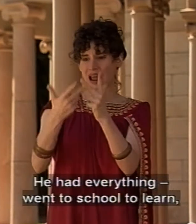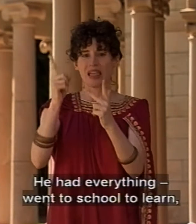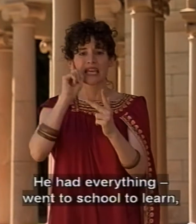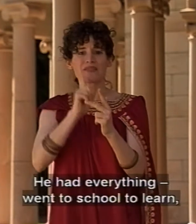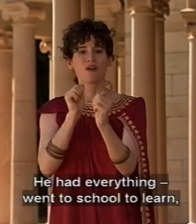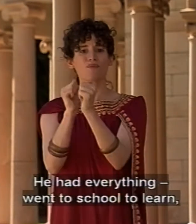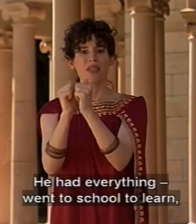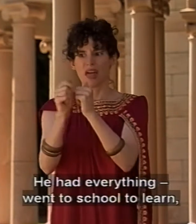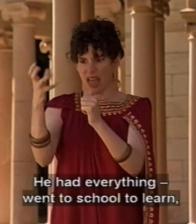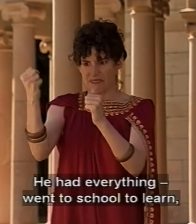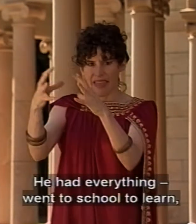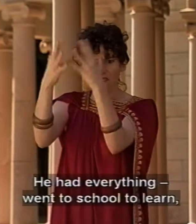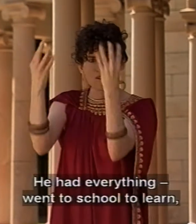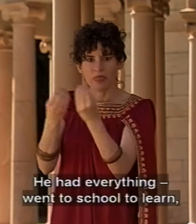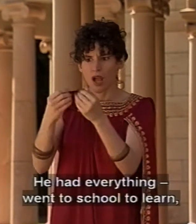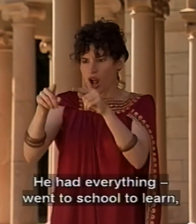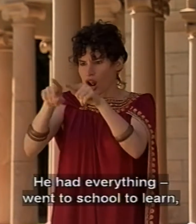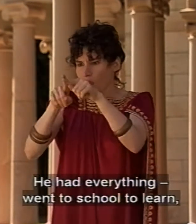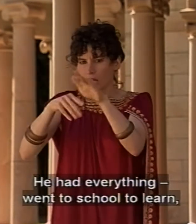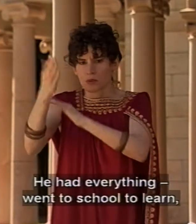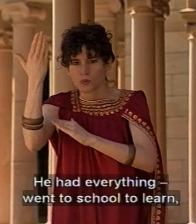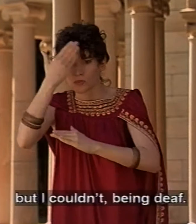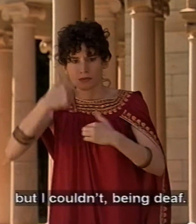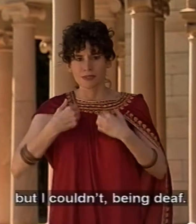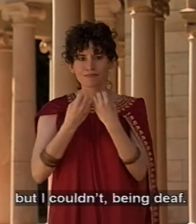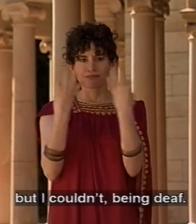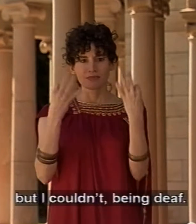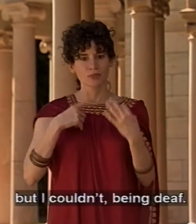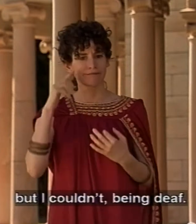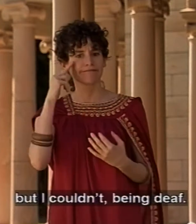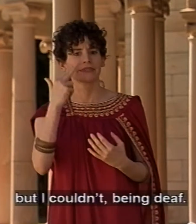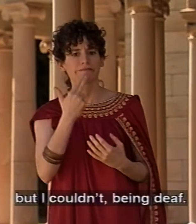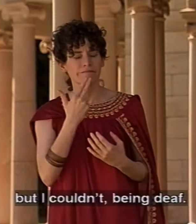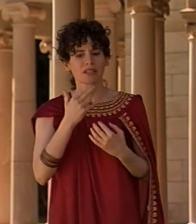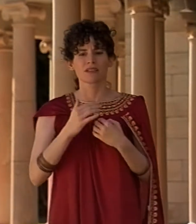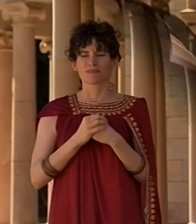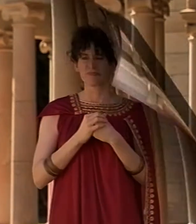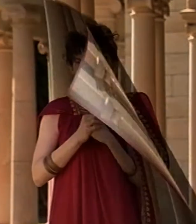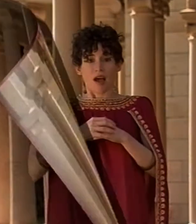had everything. He went to school to learn things, but I couldn't because I was deaf.